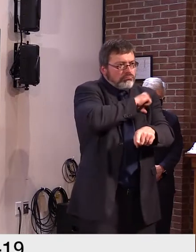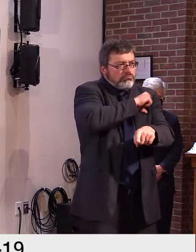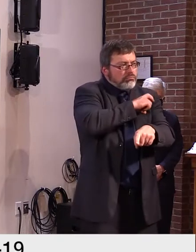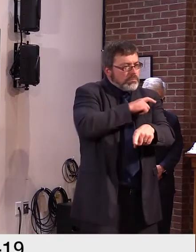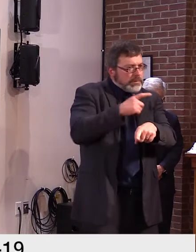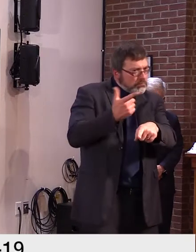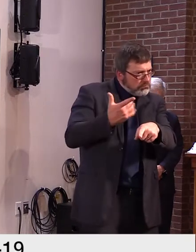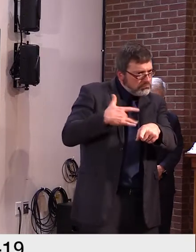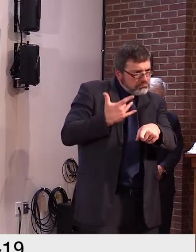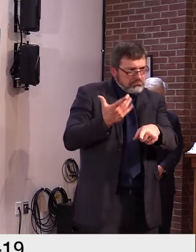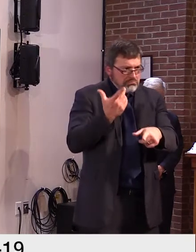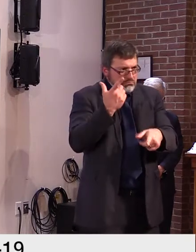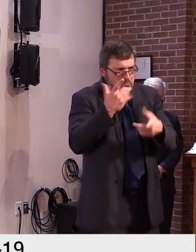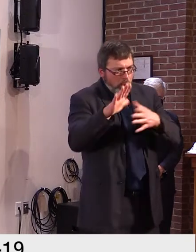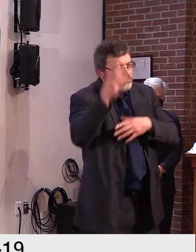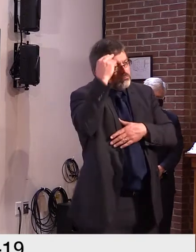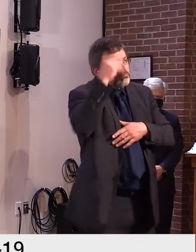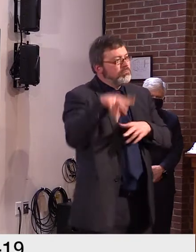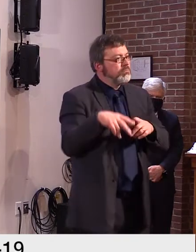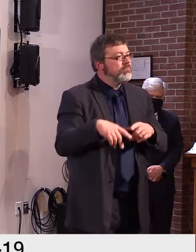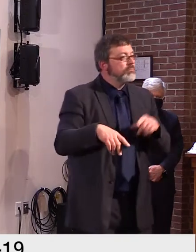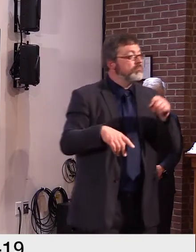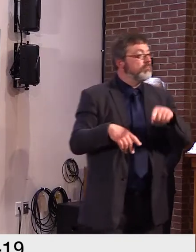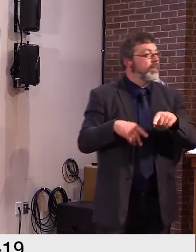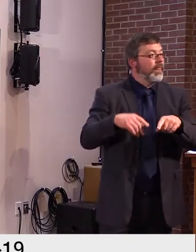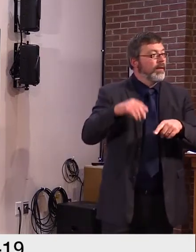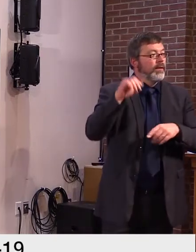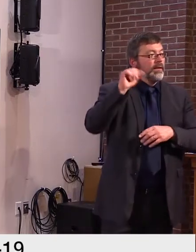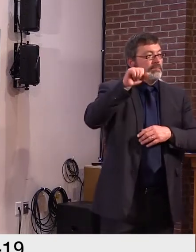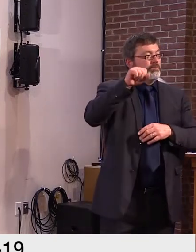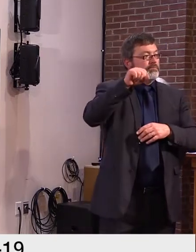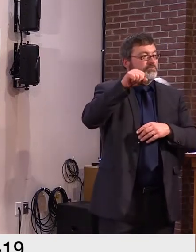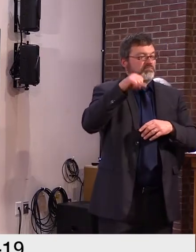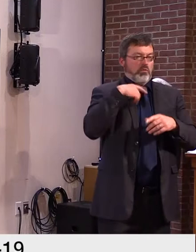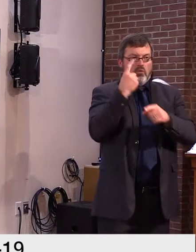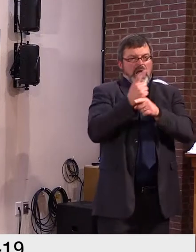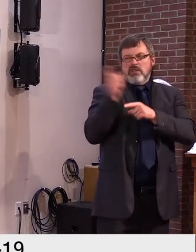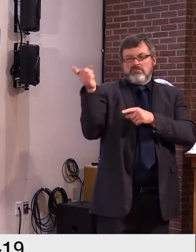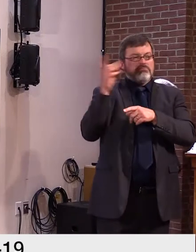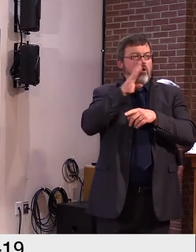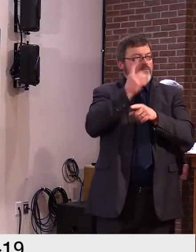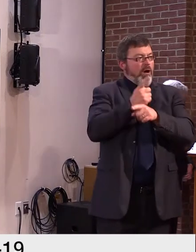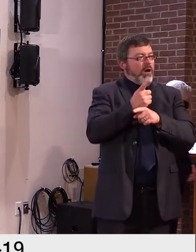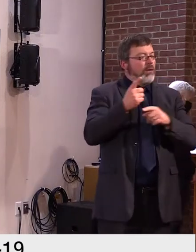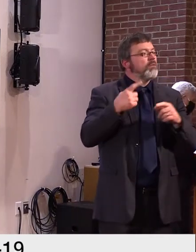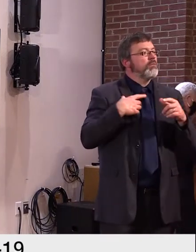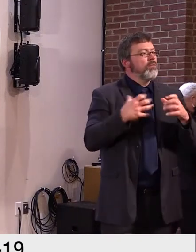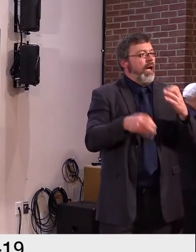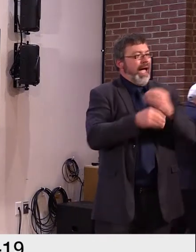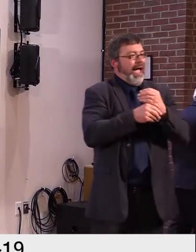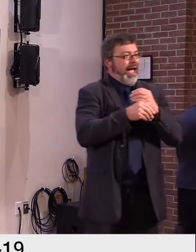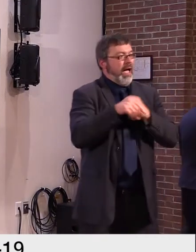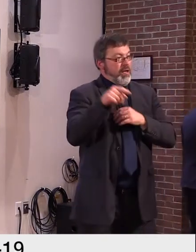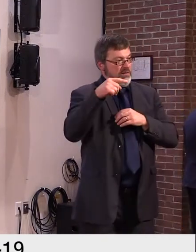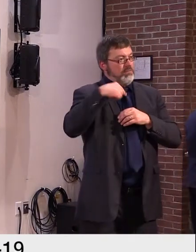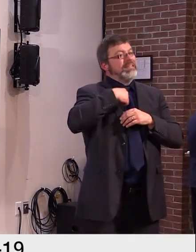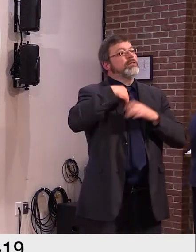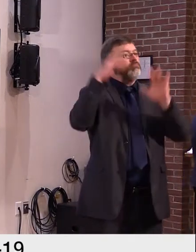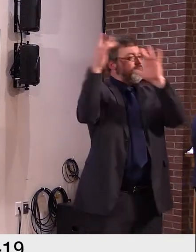Thank you, Governor. I think that's a good overview. I would only add that we're in close contact with our federal partners on threat